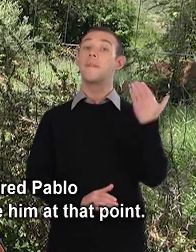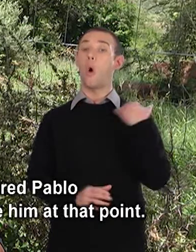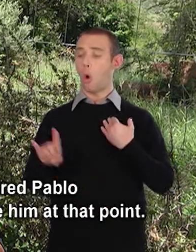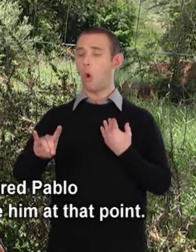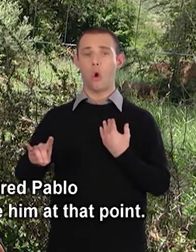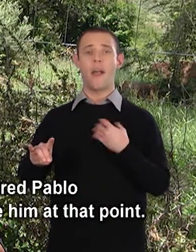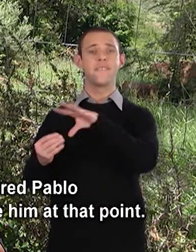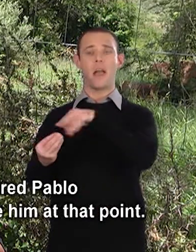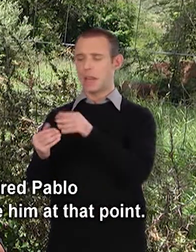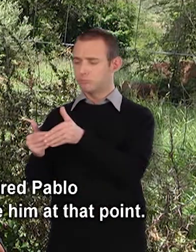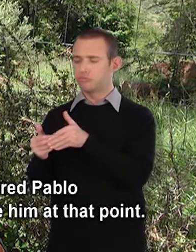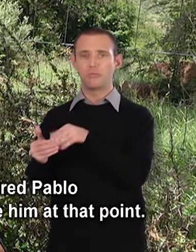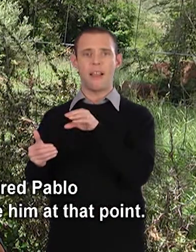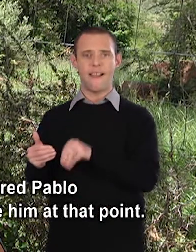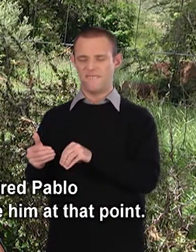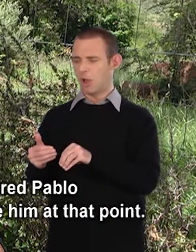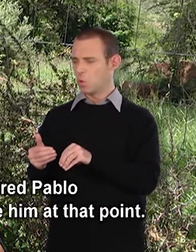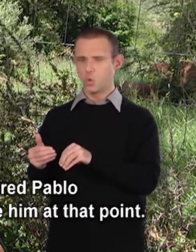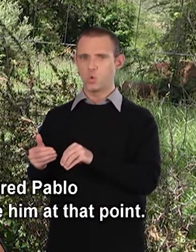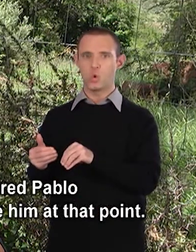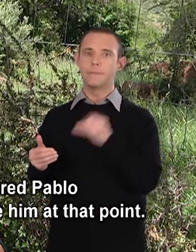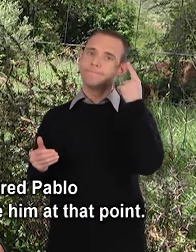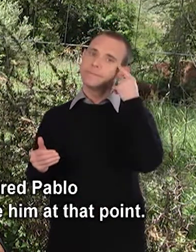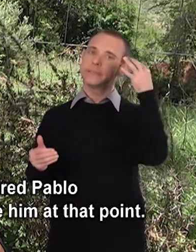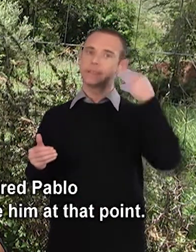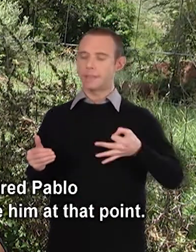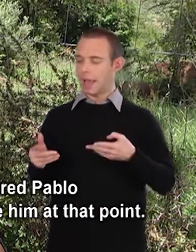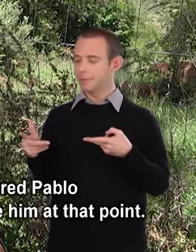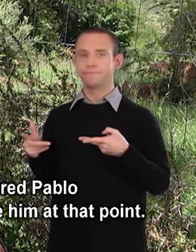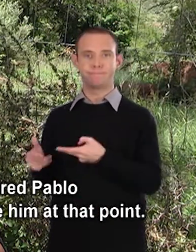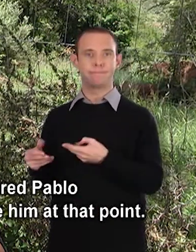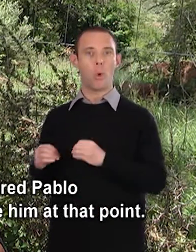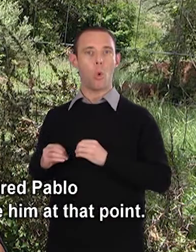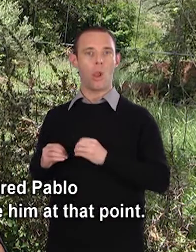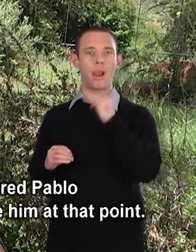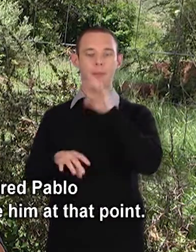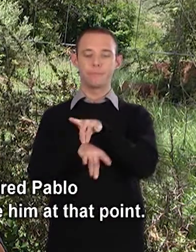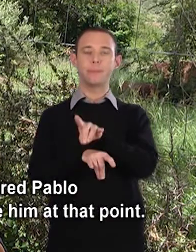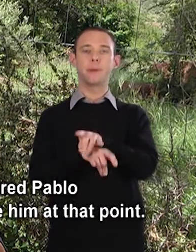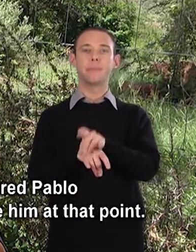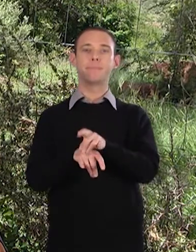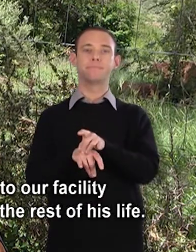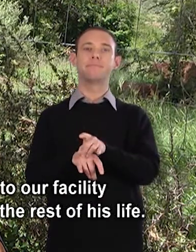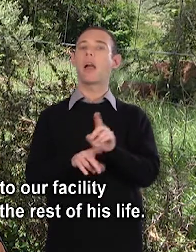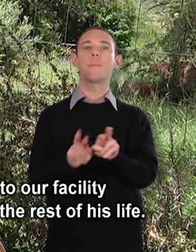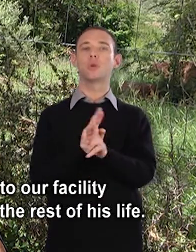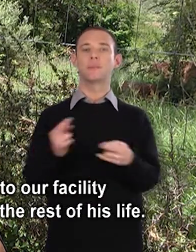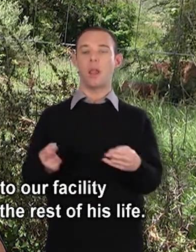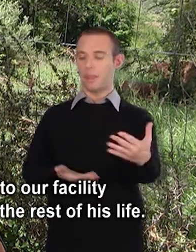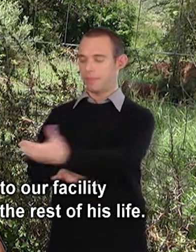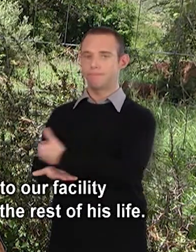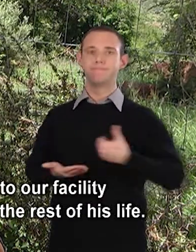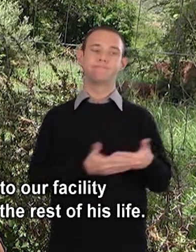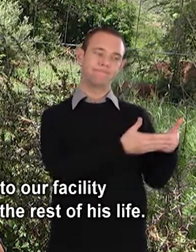They neutered Pablo eventually and unfortunately could not handle him at that point, and he came